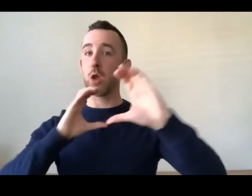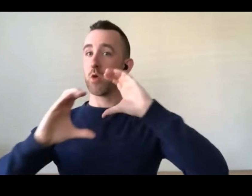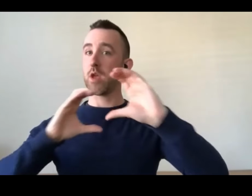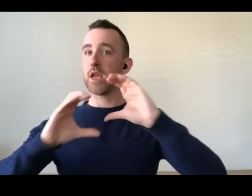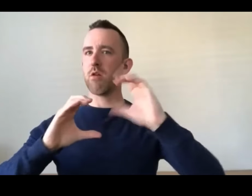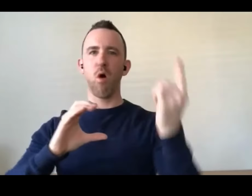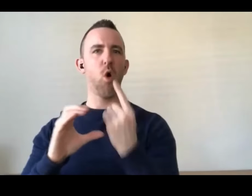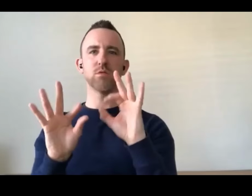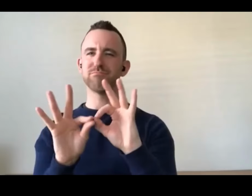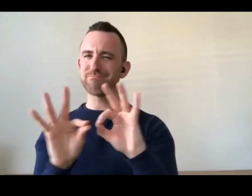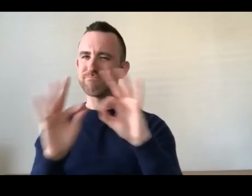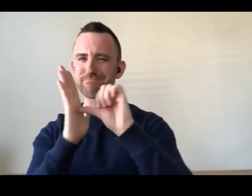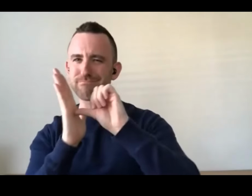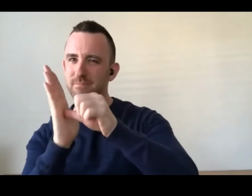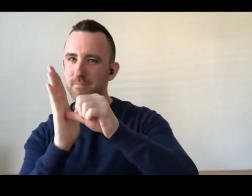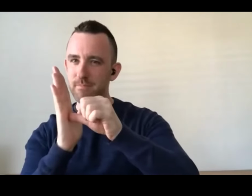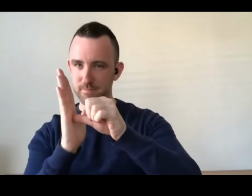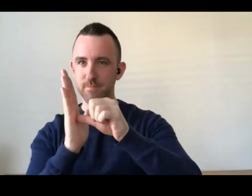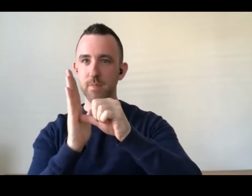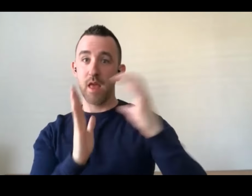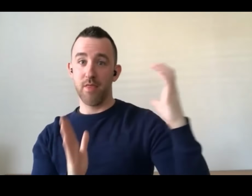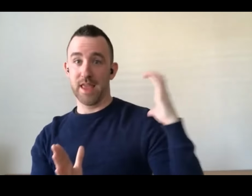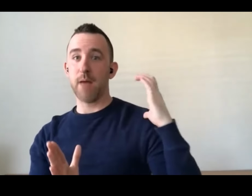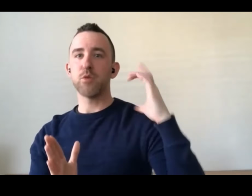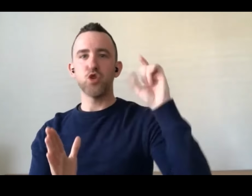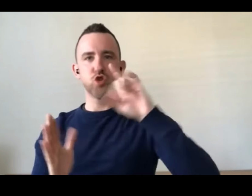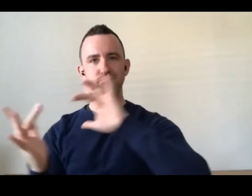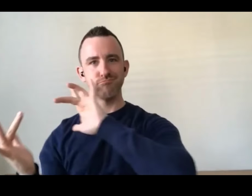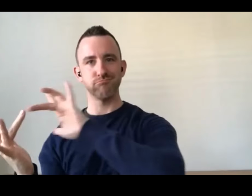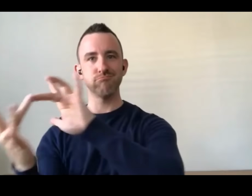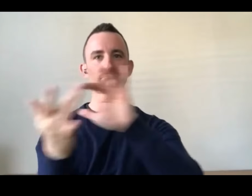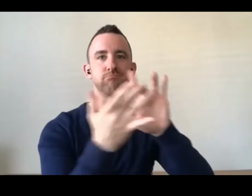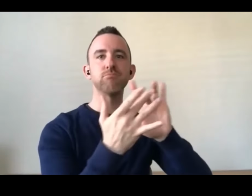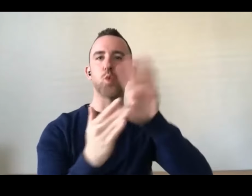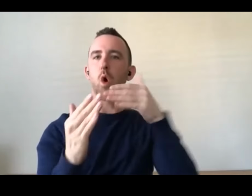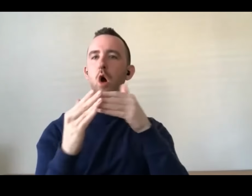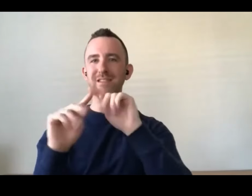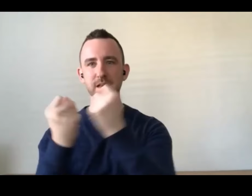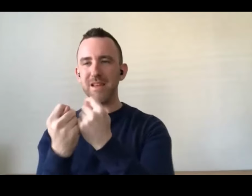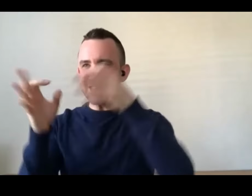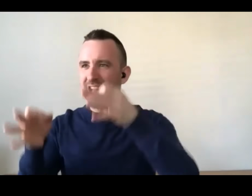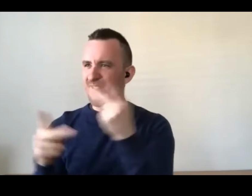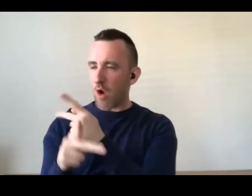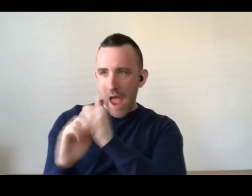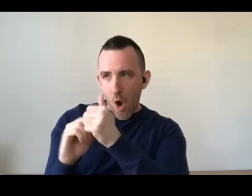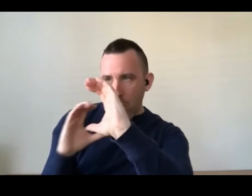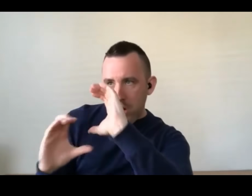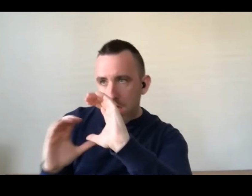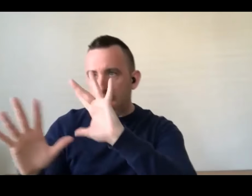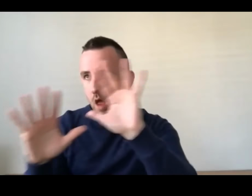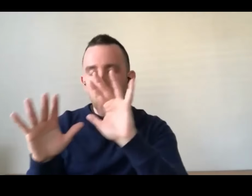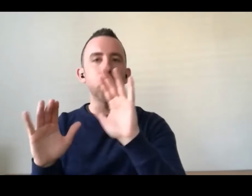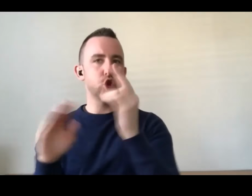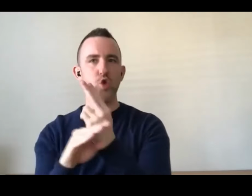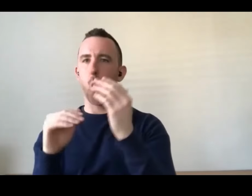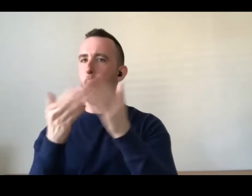been the key. The captain should reach out to all their team members. They should decide how they'll communicate, and you can use whatever